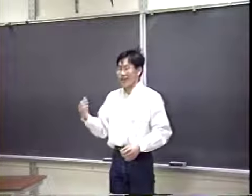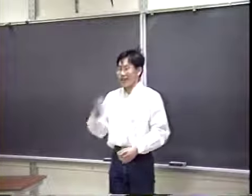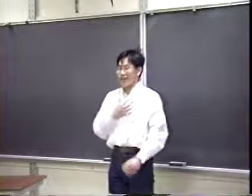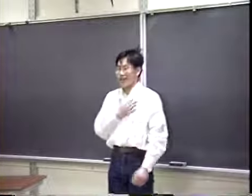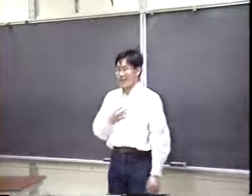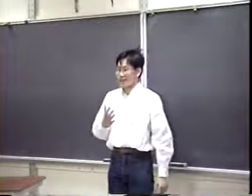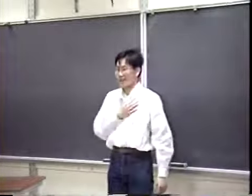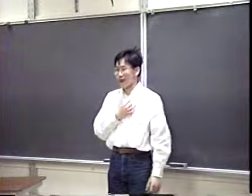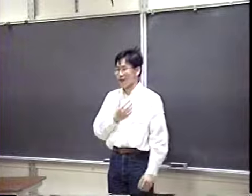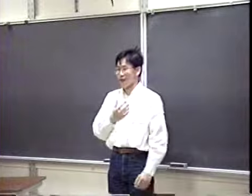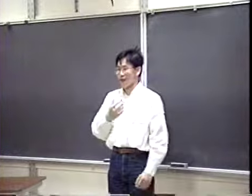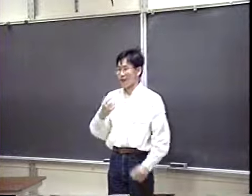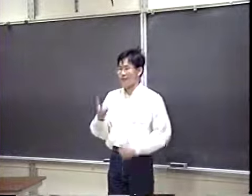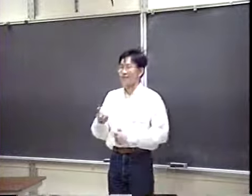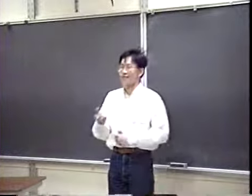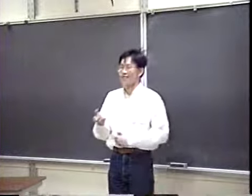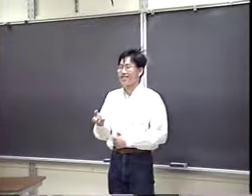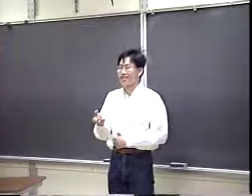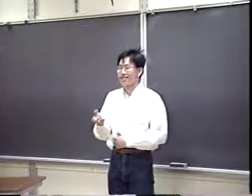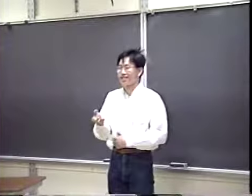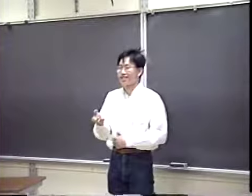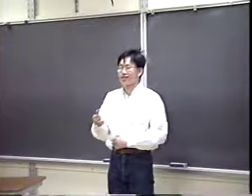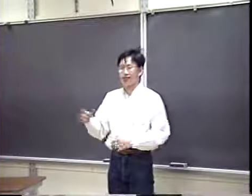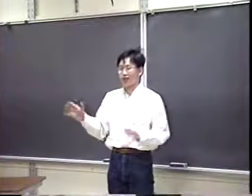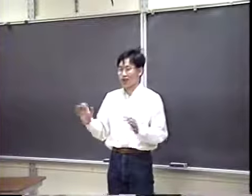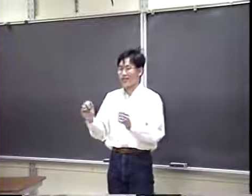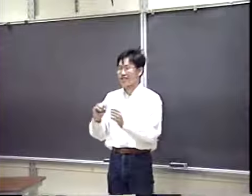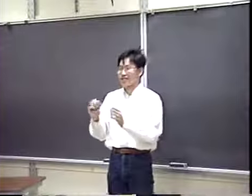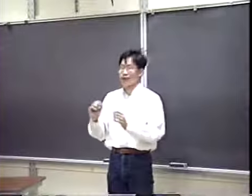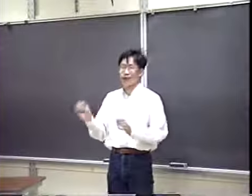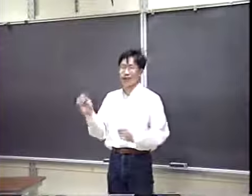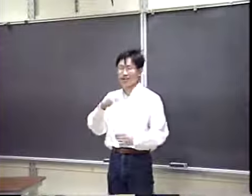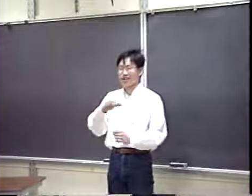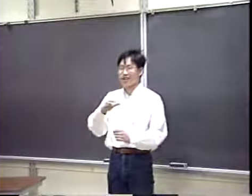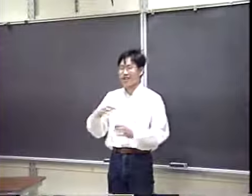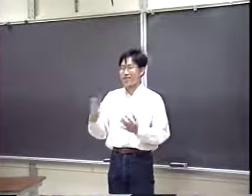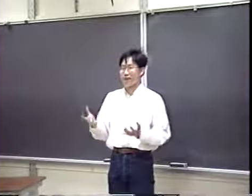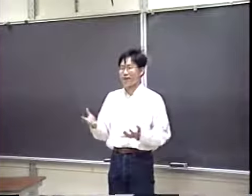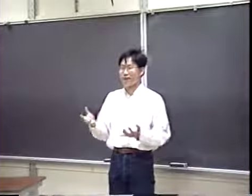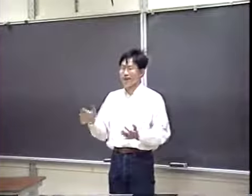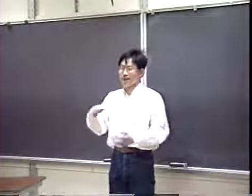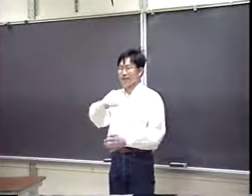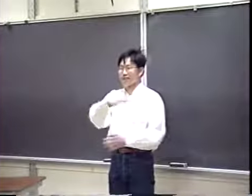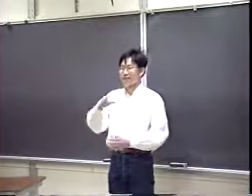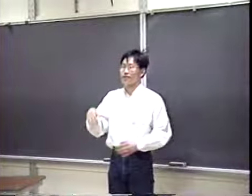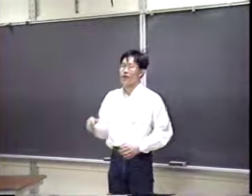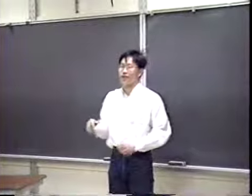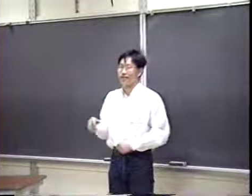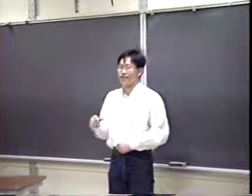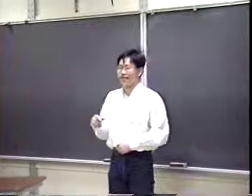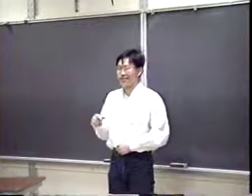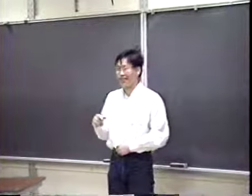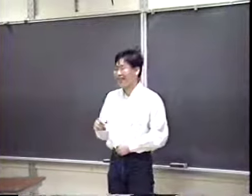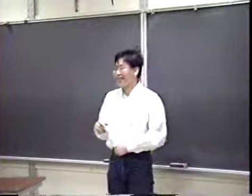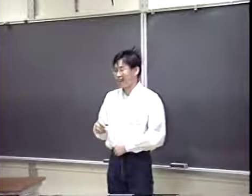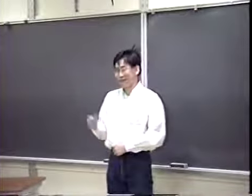then his body bites by the insect. So the insects will not bite his parents and his family. And